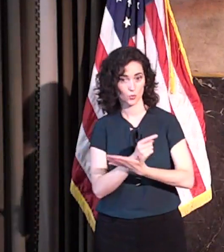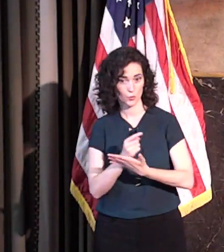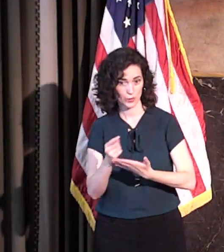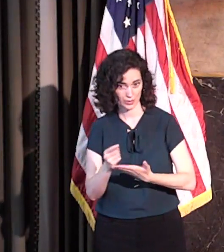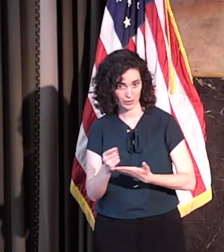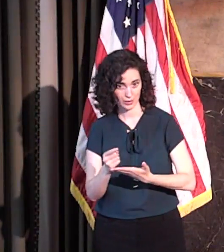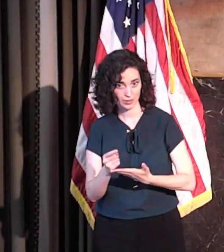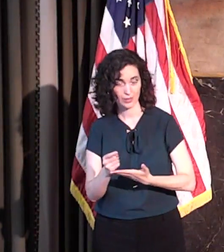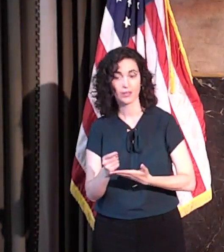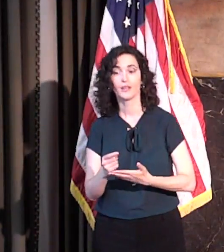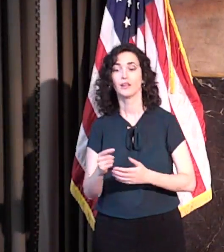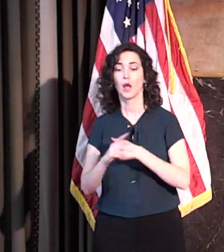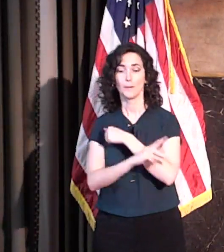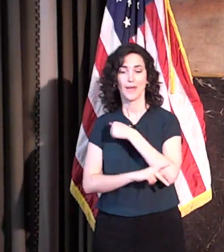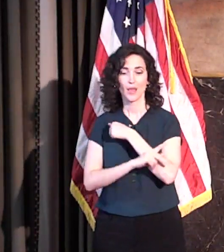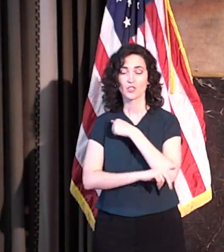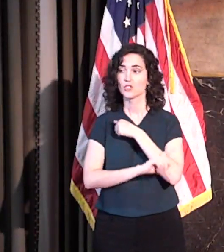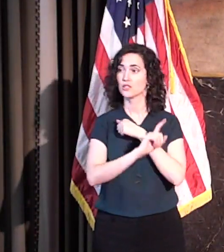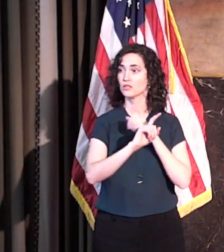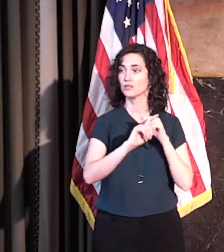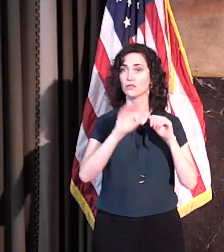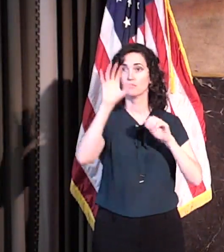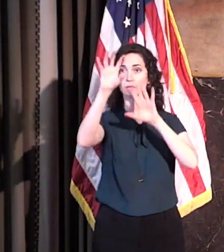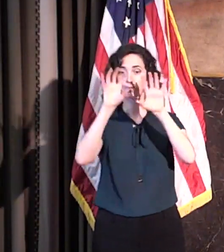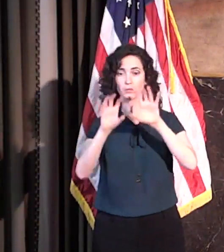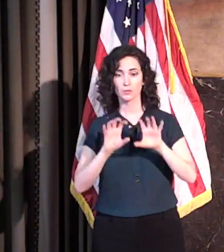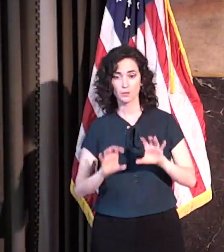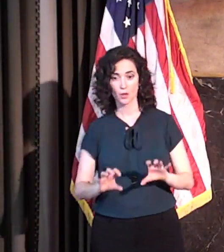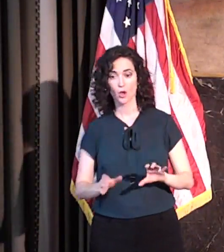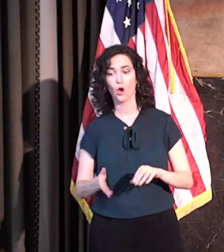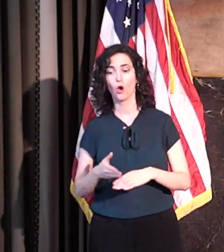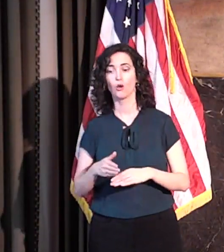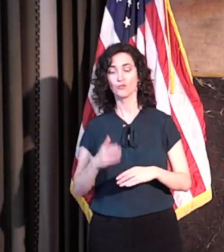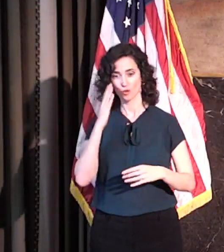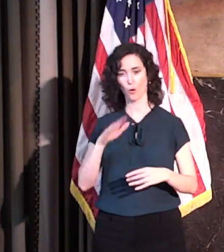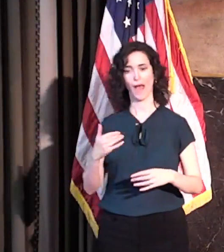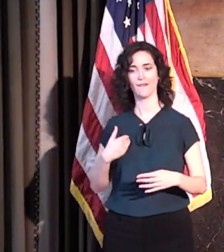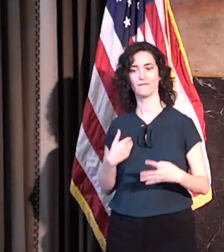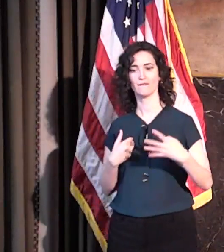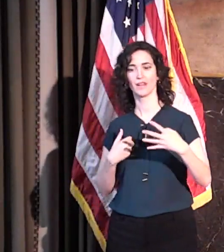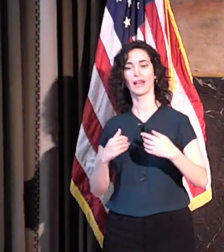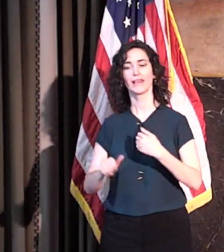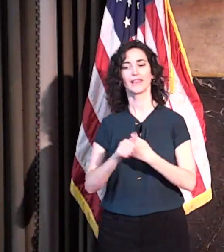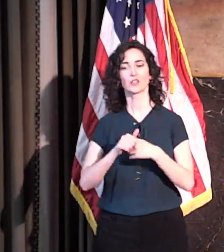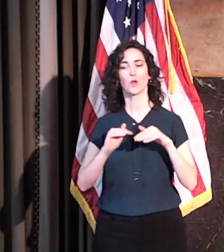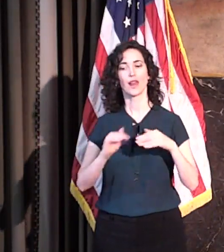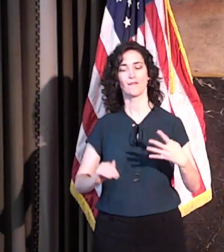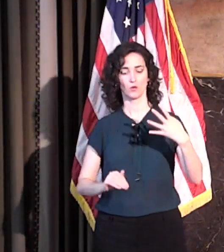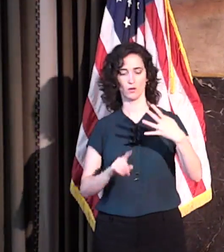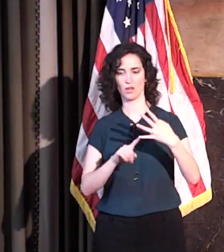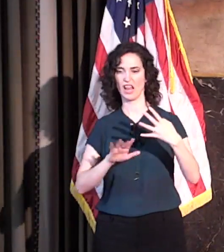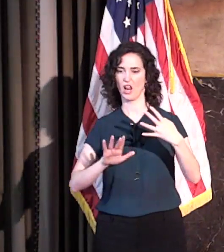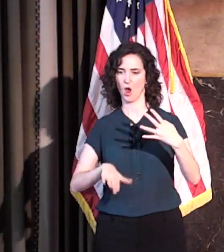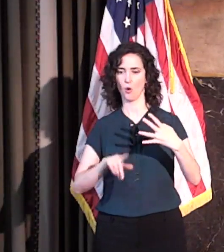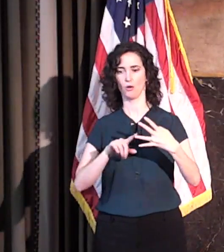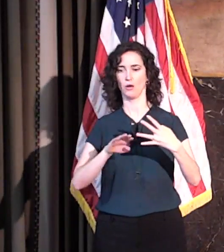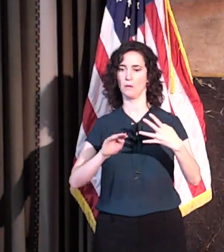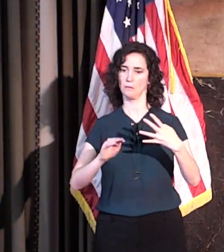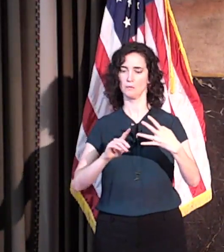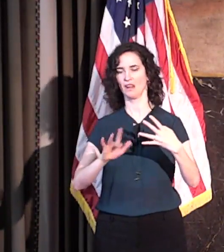the parishes are in the lower 2 of the 4 risk categories that we have. All of that is